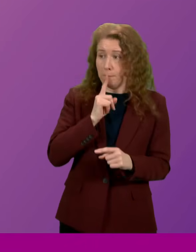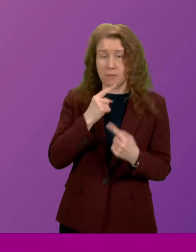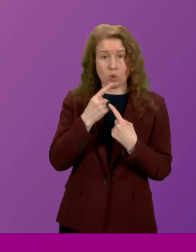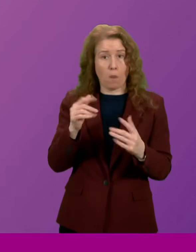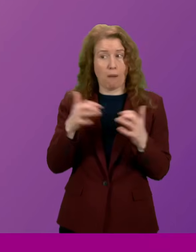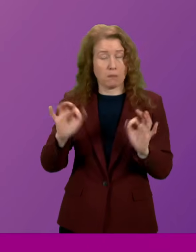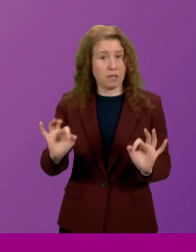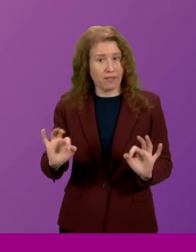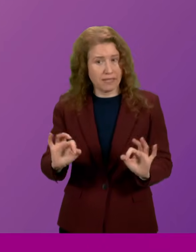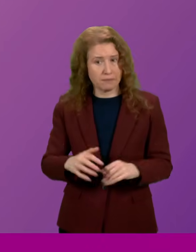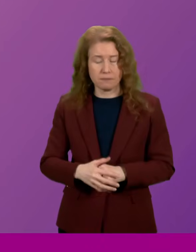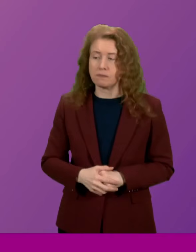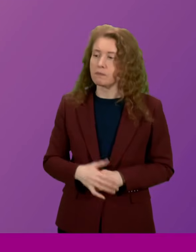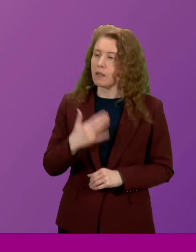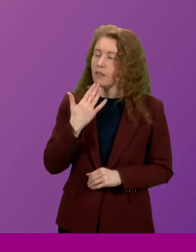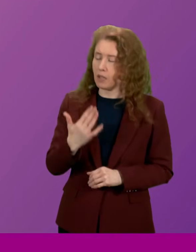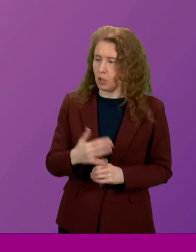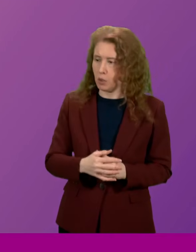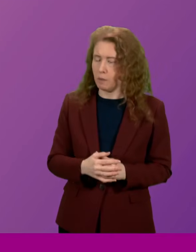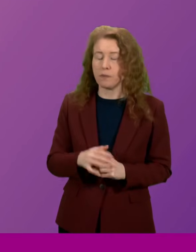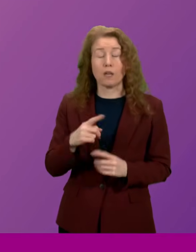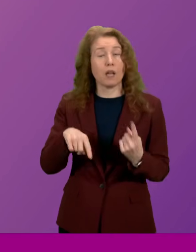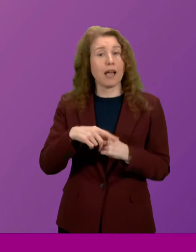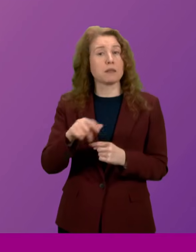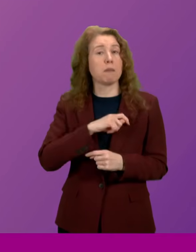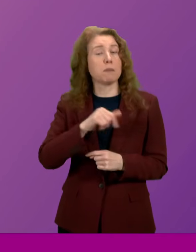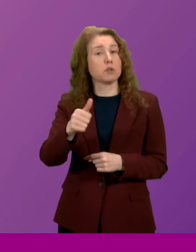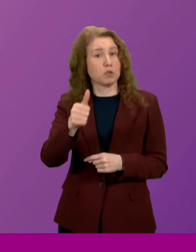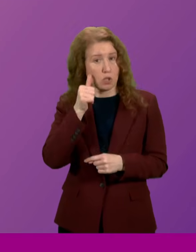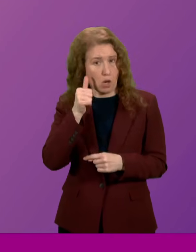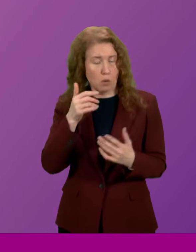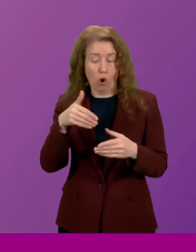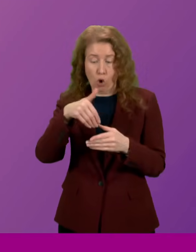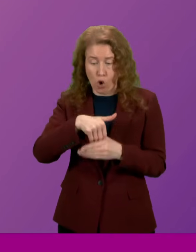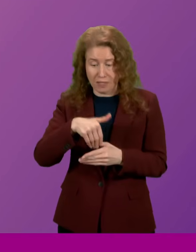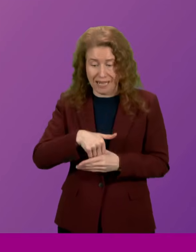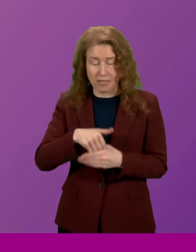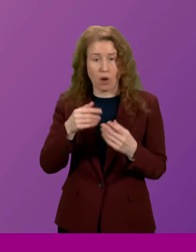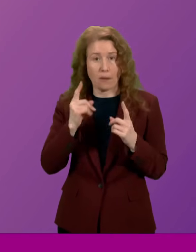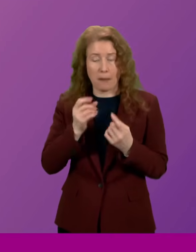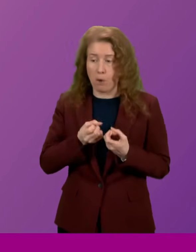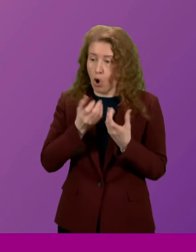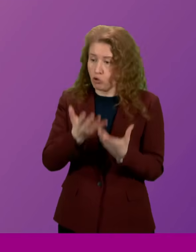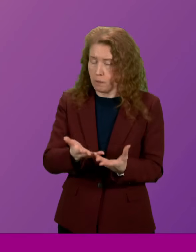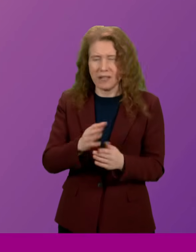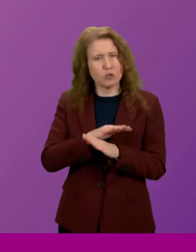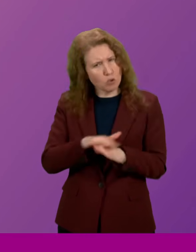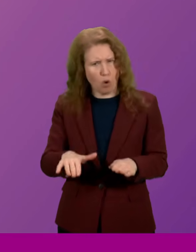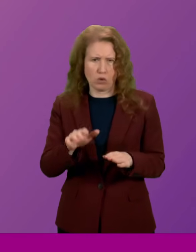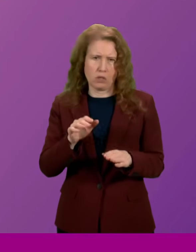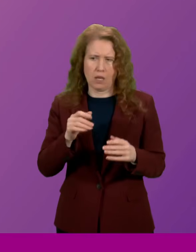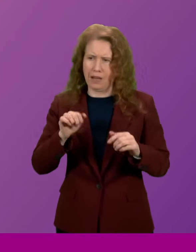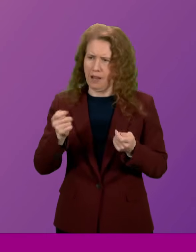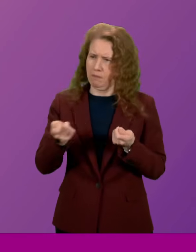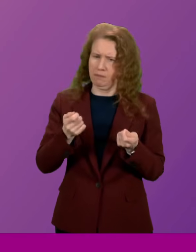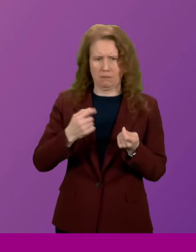that? Thank you. As members are aware, the content of a member's contribution is not ordinarily a matter for the